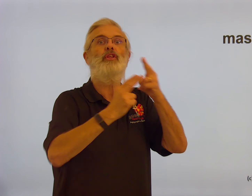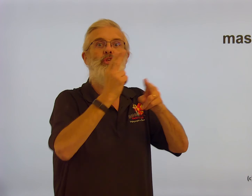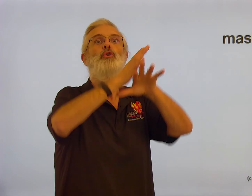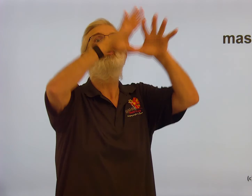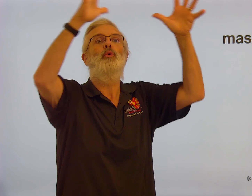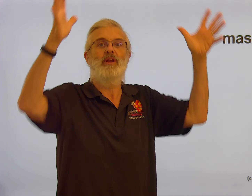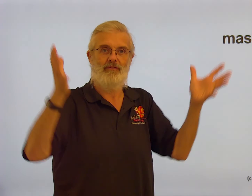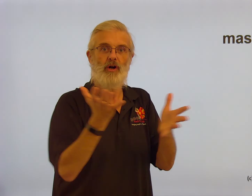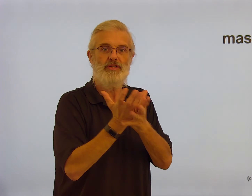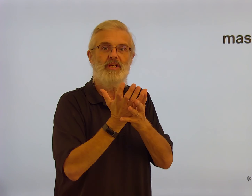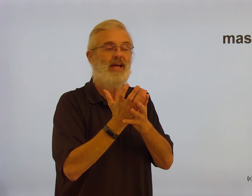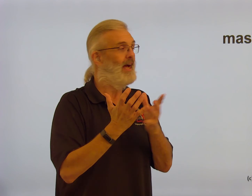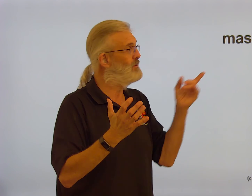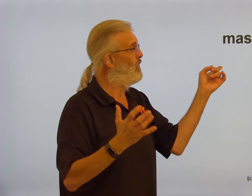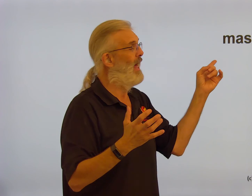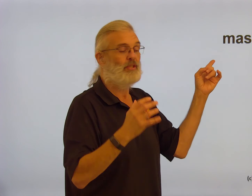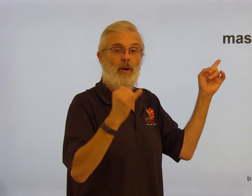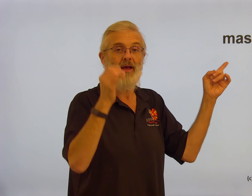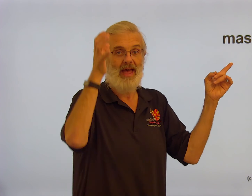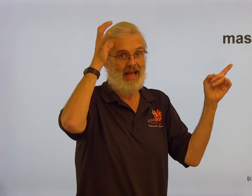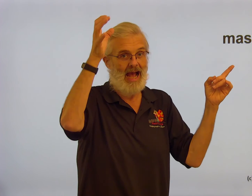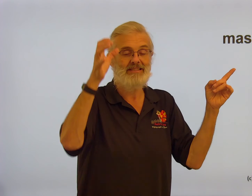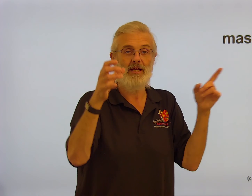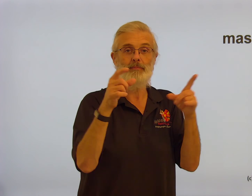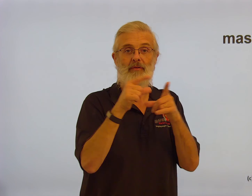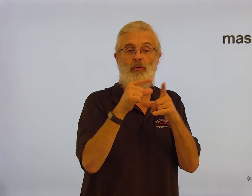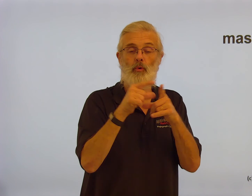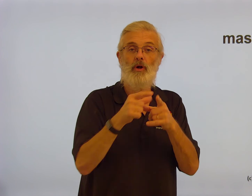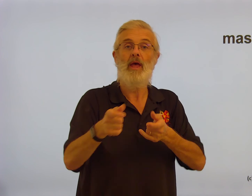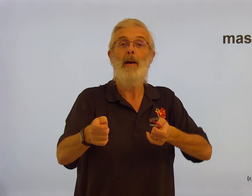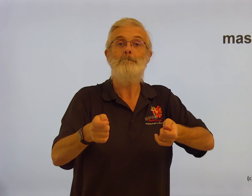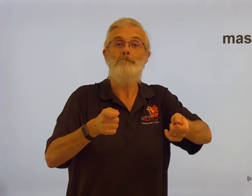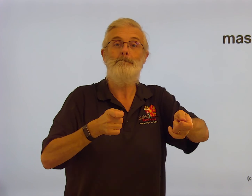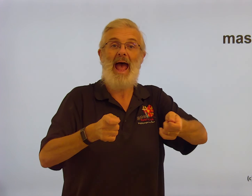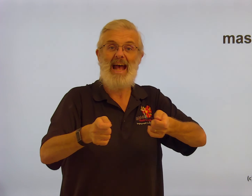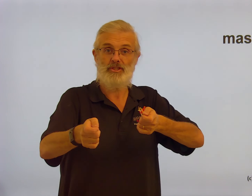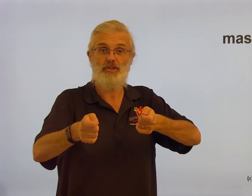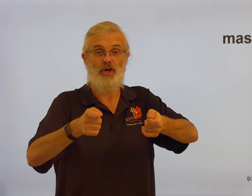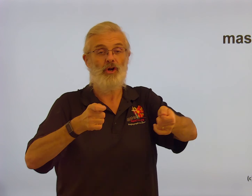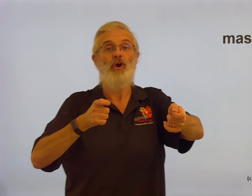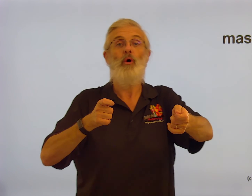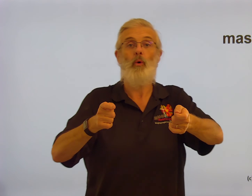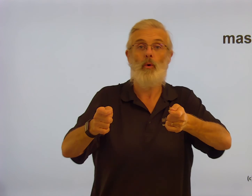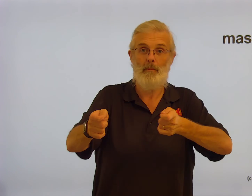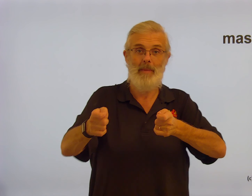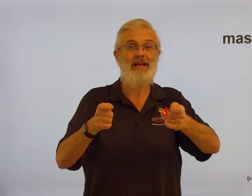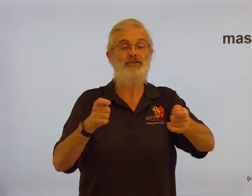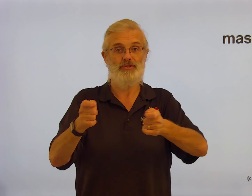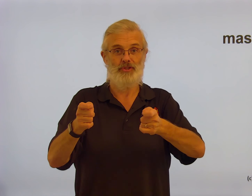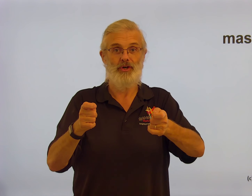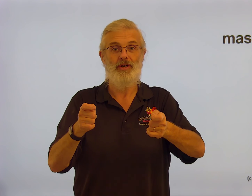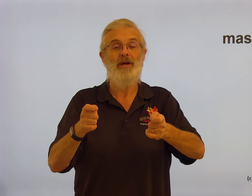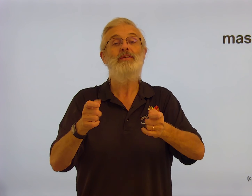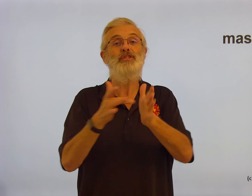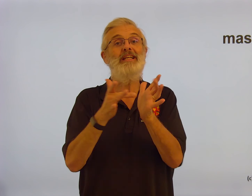universe and so that's why that concept of the word master or master Jesus